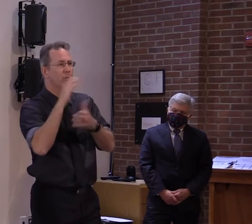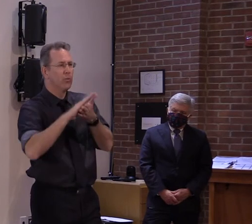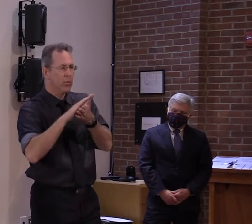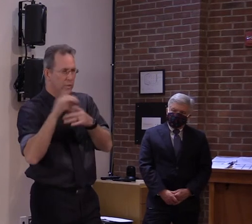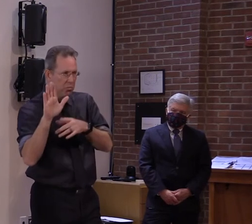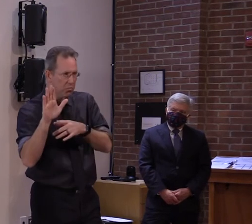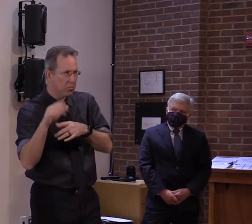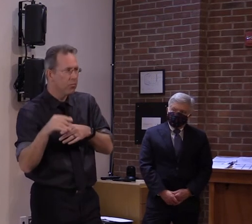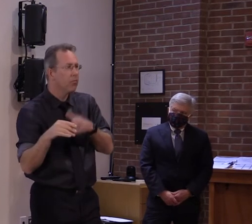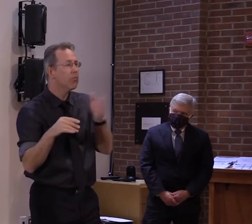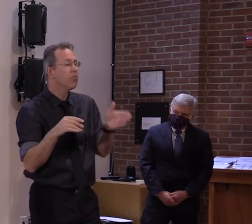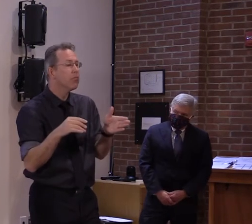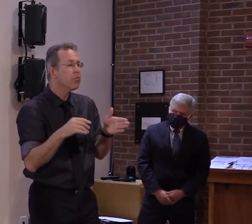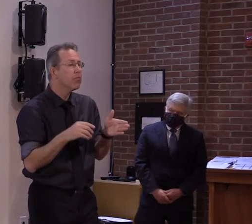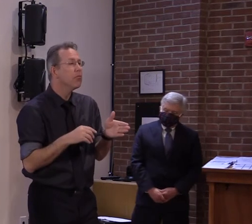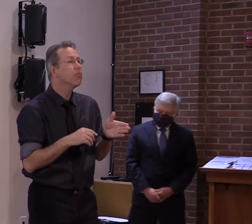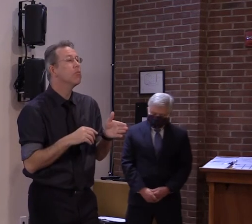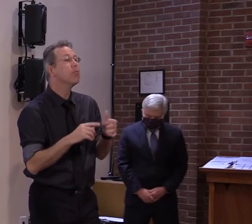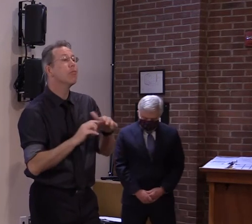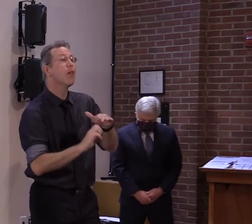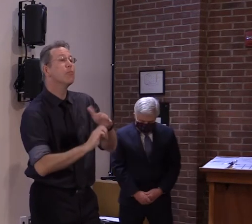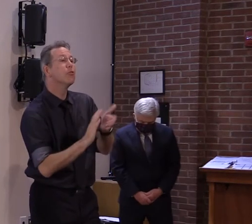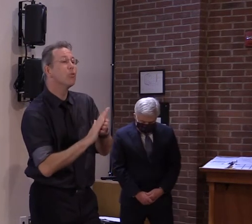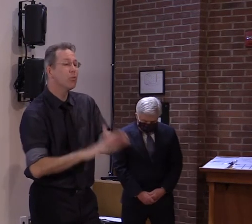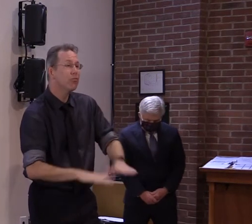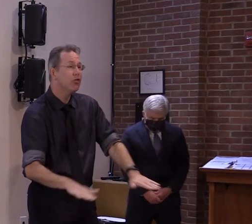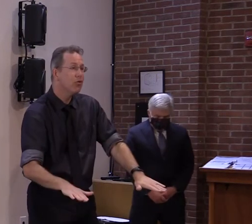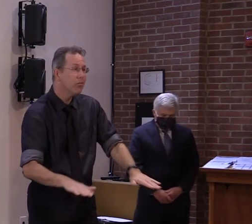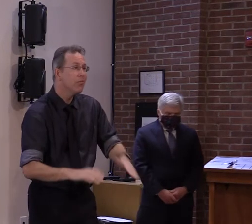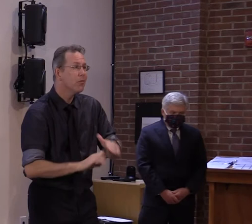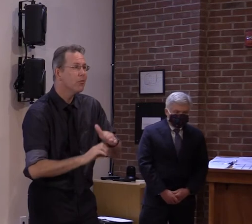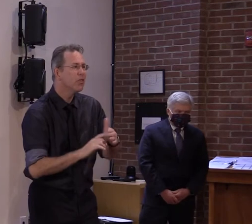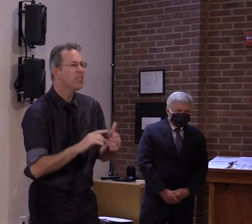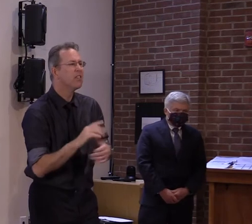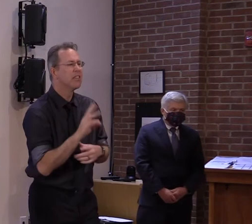at the end of October were in-person. Thank you. And then I just wanted to ask